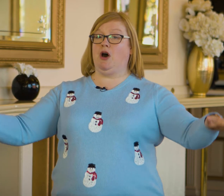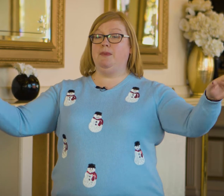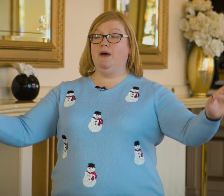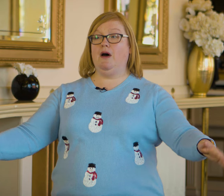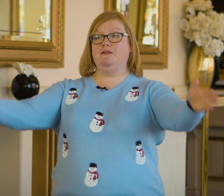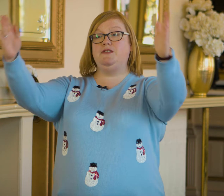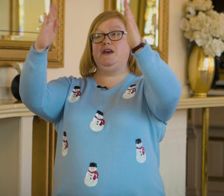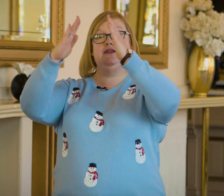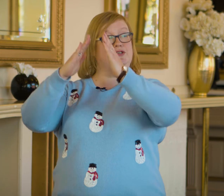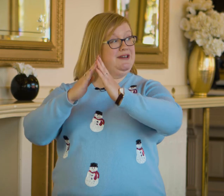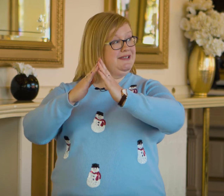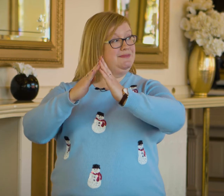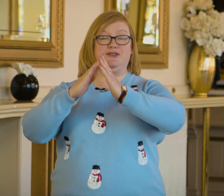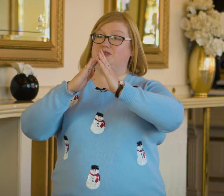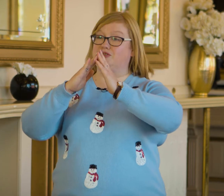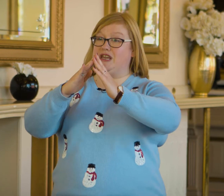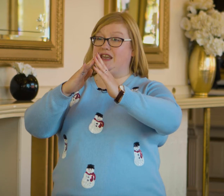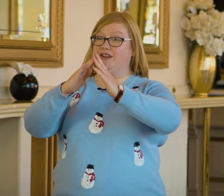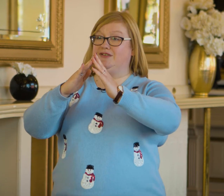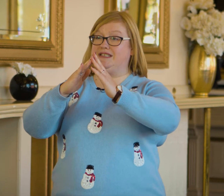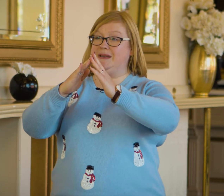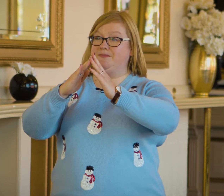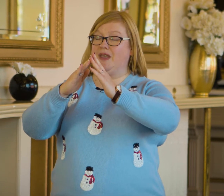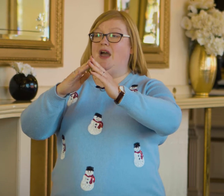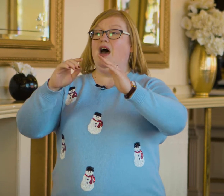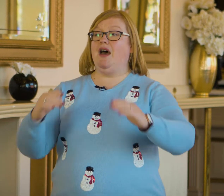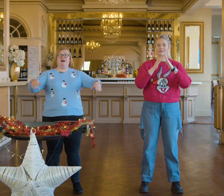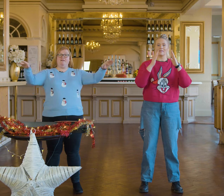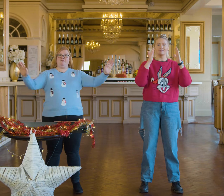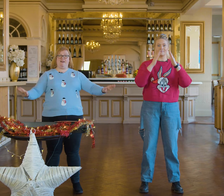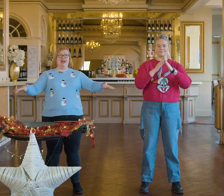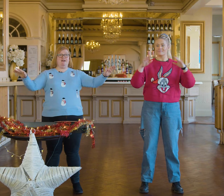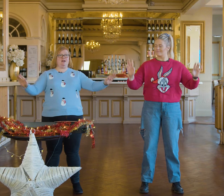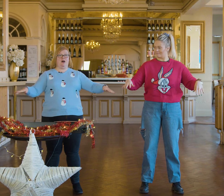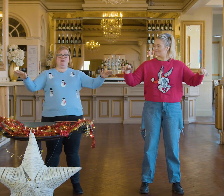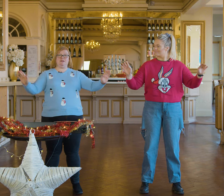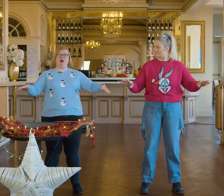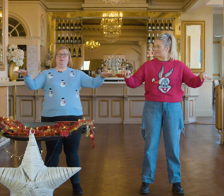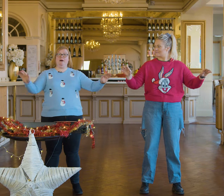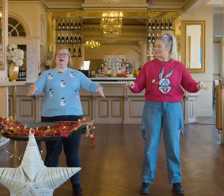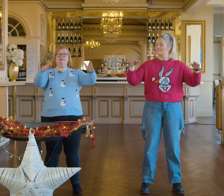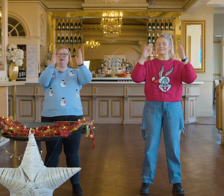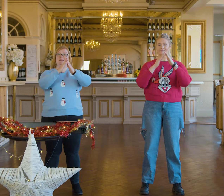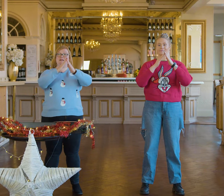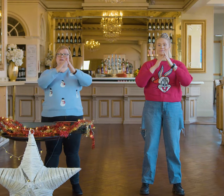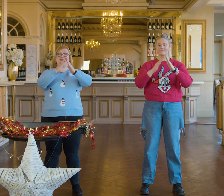top of the Christmas tree. Ready? A fairy on the top of the Christmas